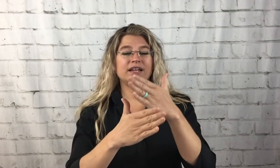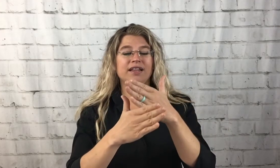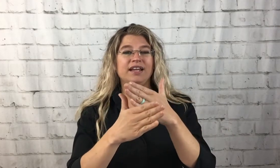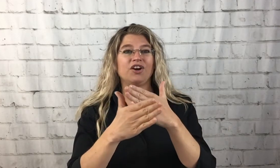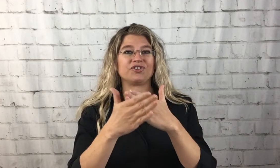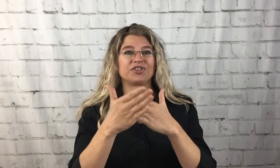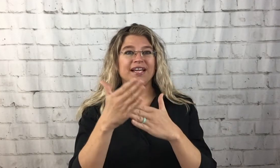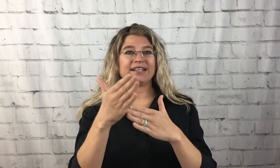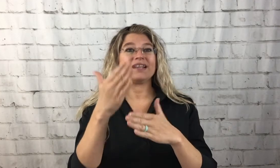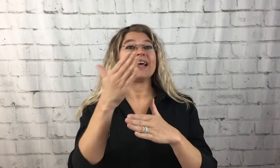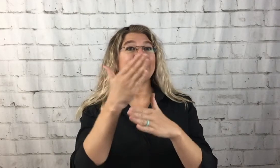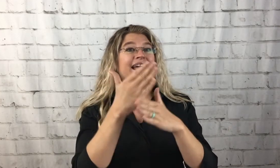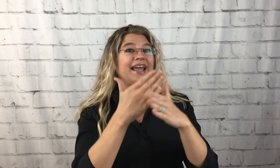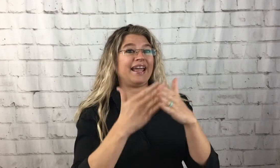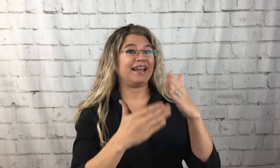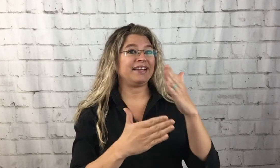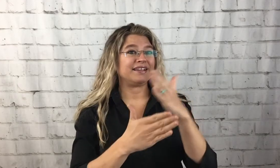then alternate. Hand.